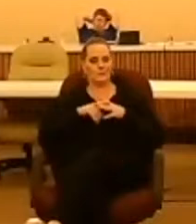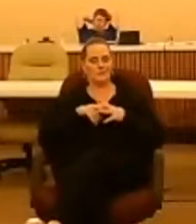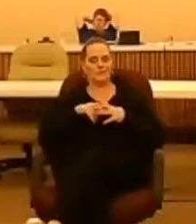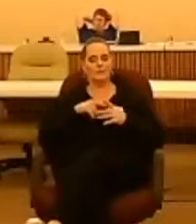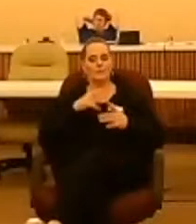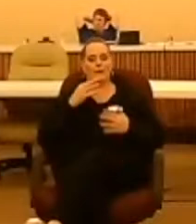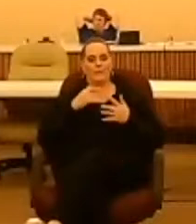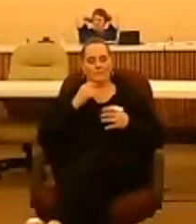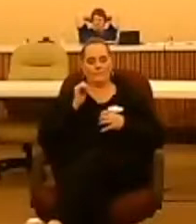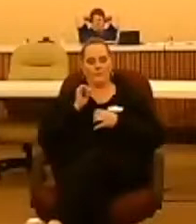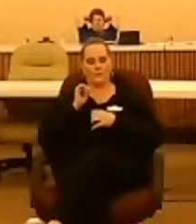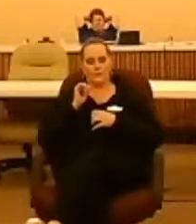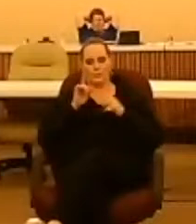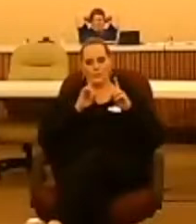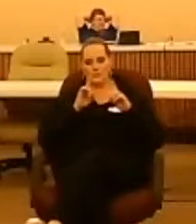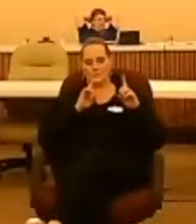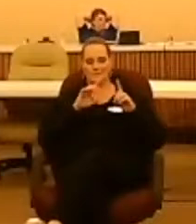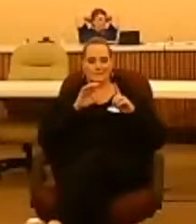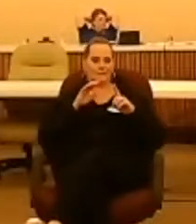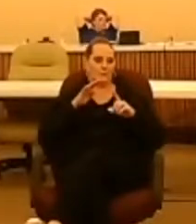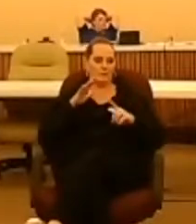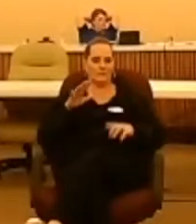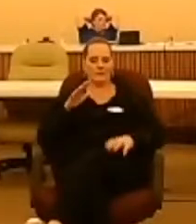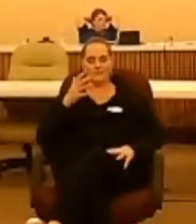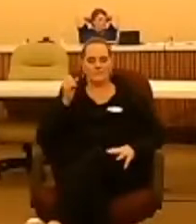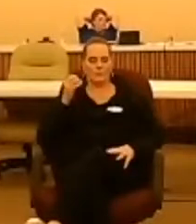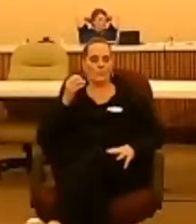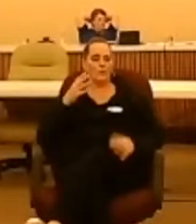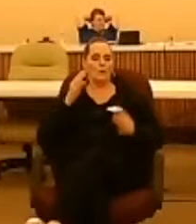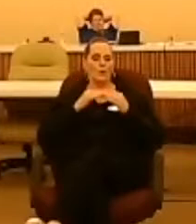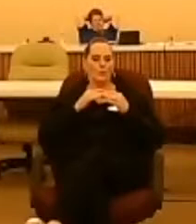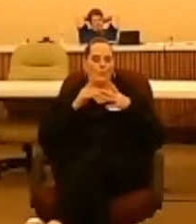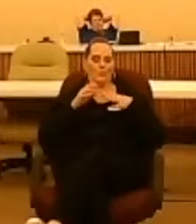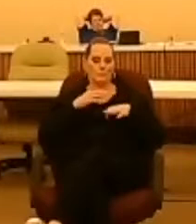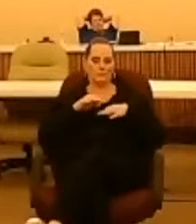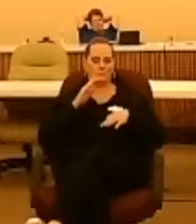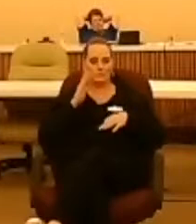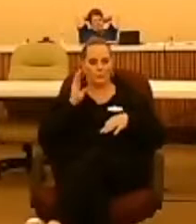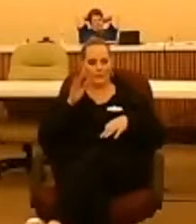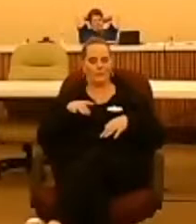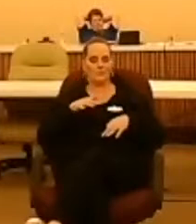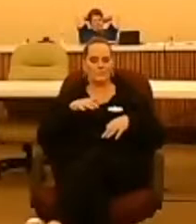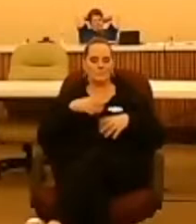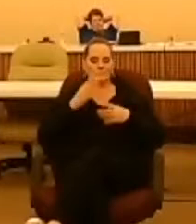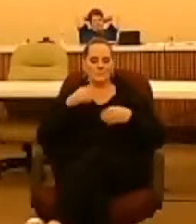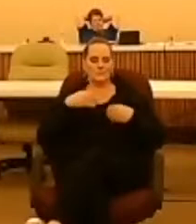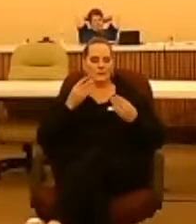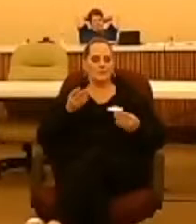at 9:45. So more details to follow. We can get into that later.